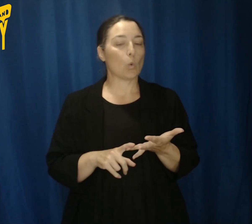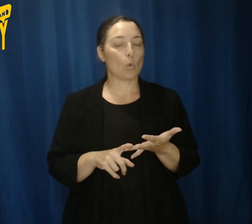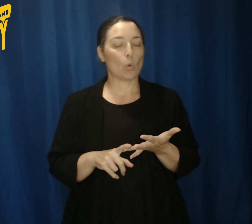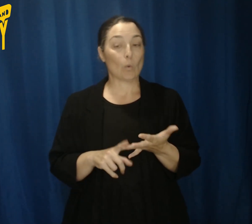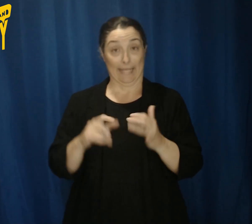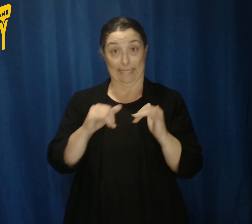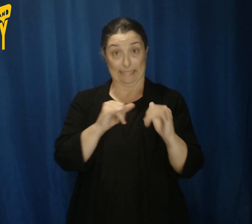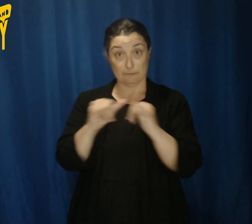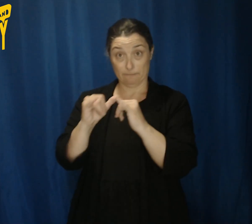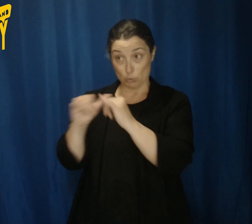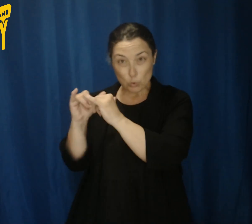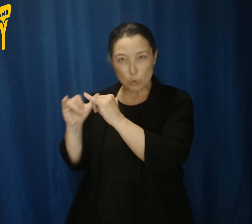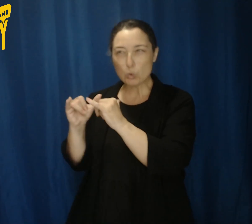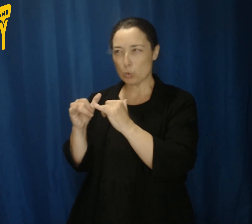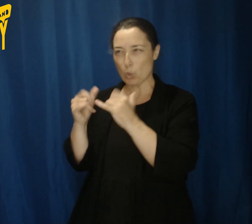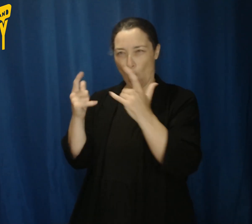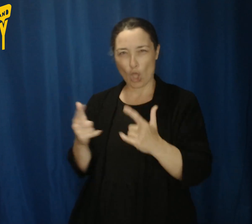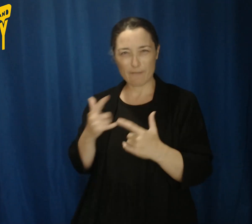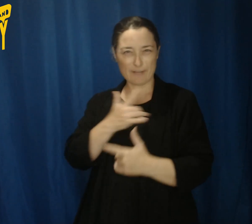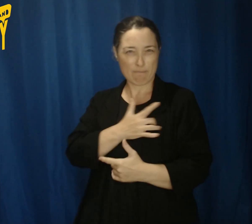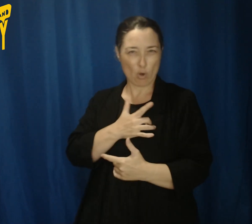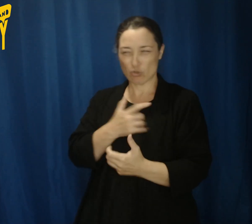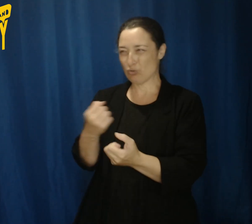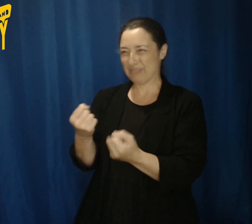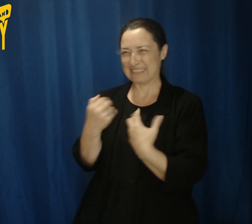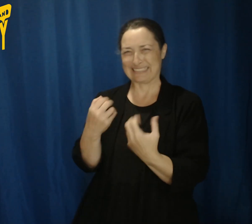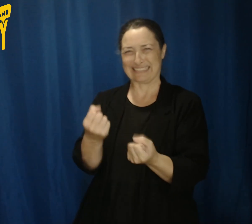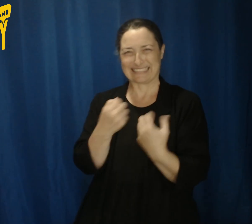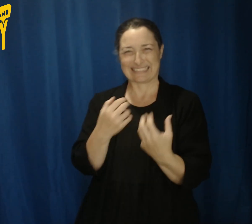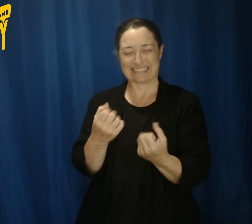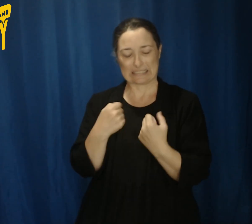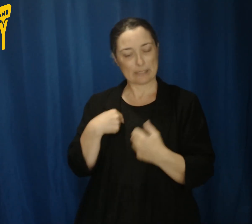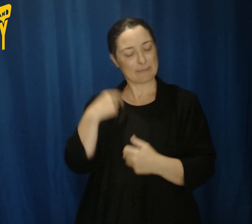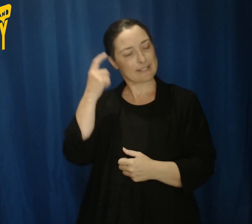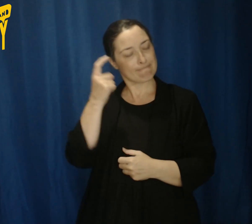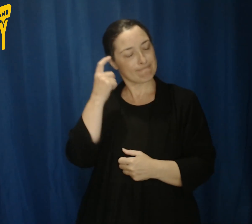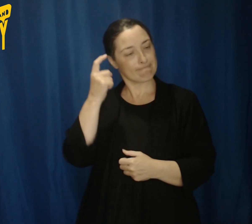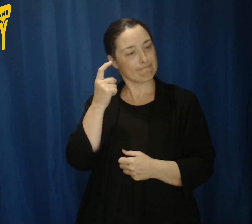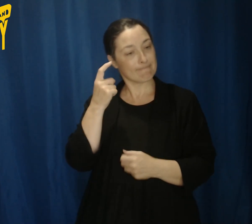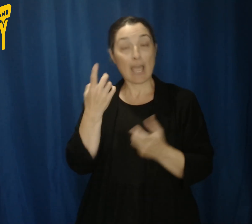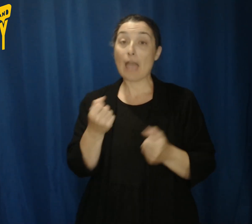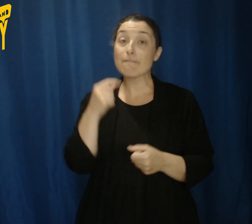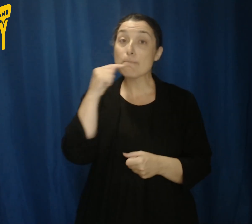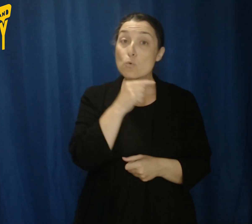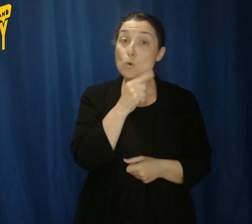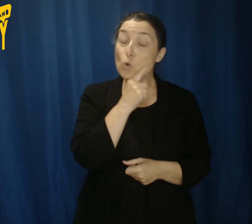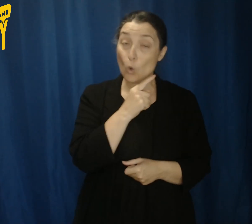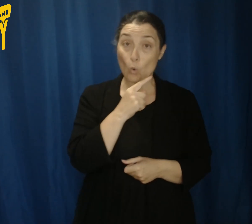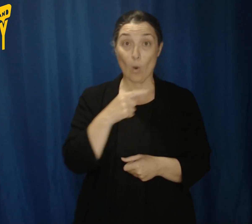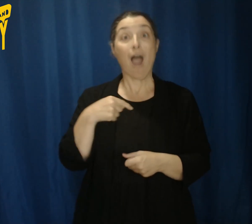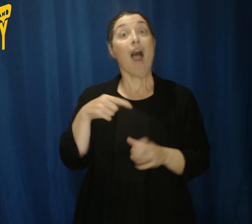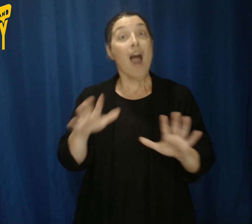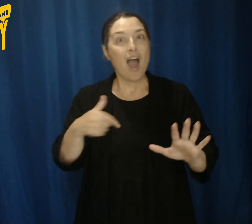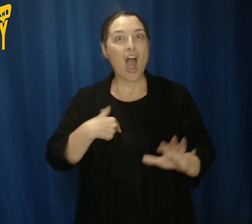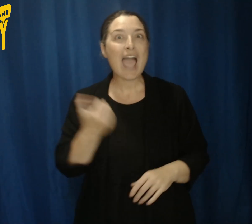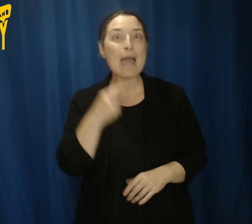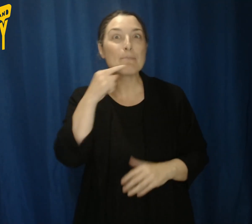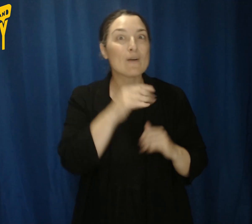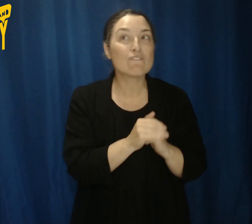interviews, that's when I started to think about what if there was a boy and a girl, because I had a boyfriend and a girlfriend,